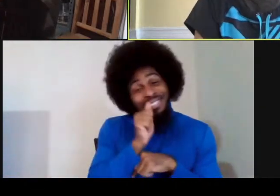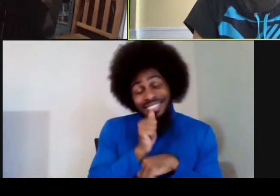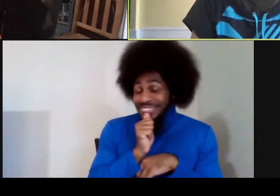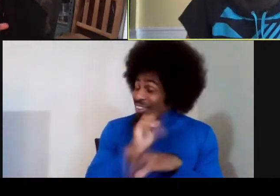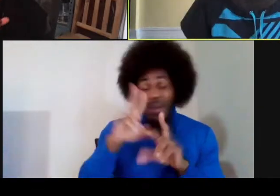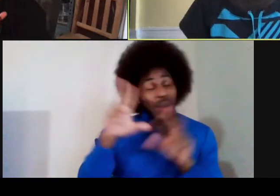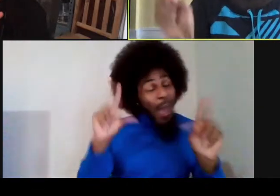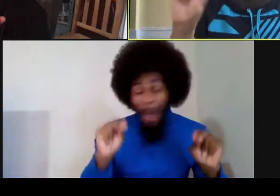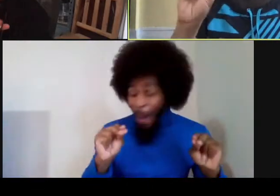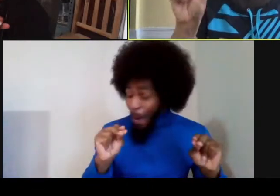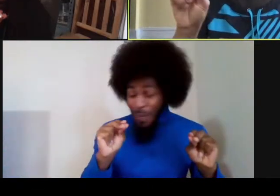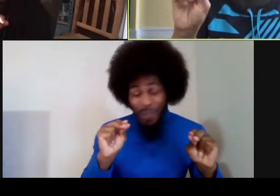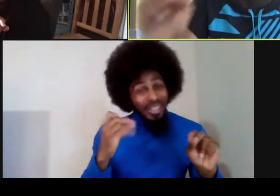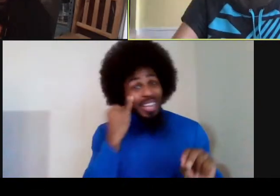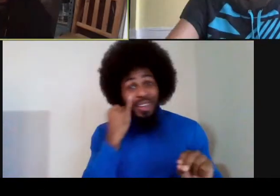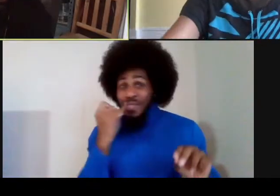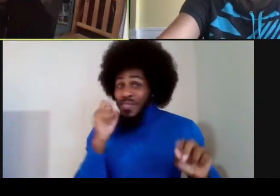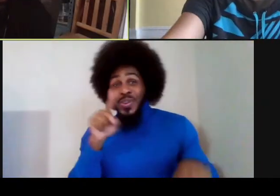type of episode.